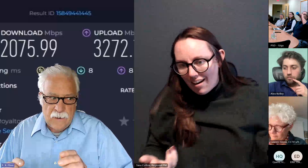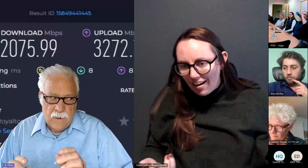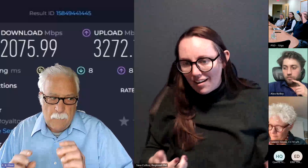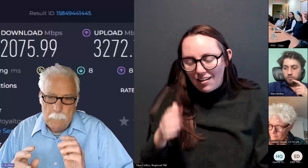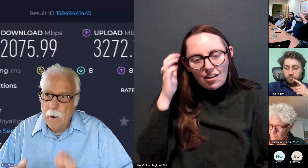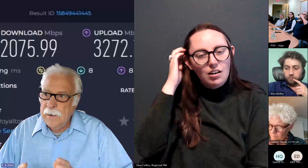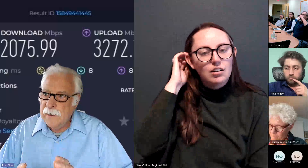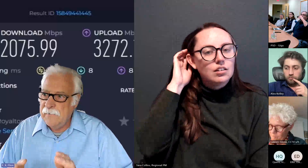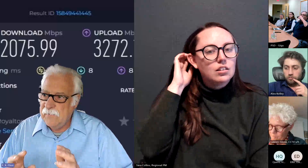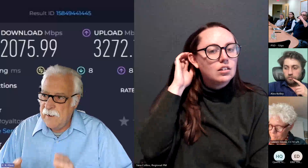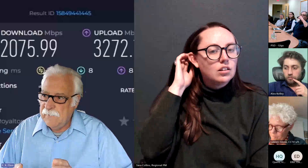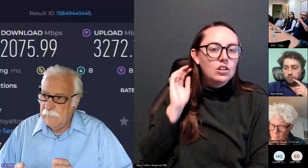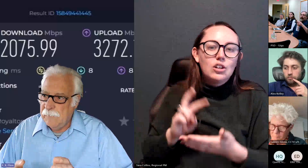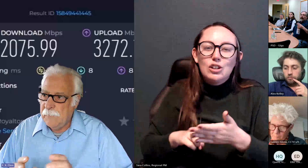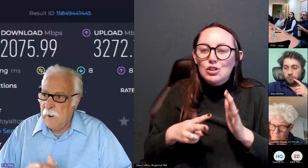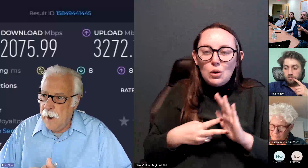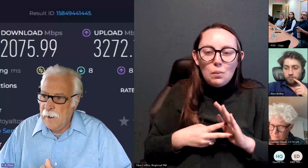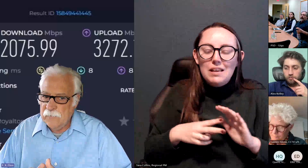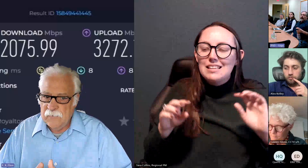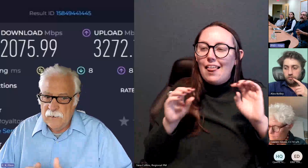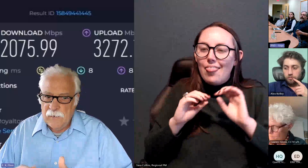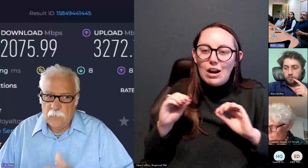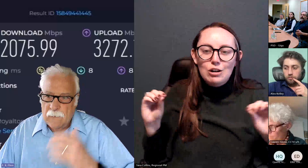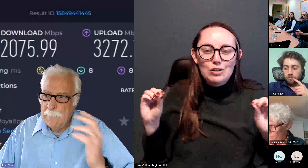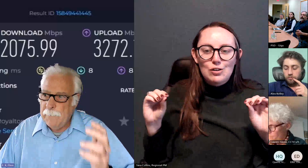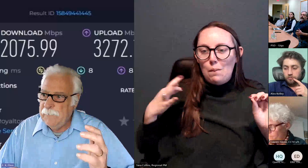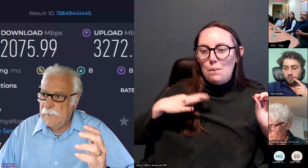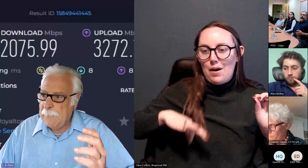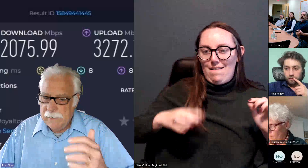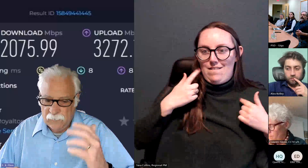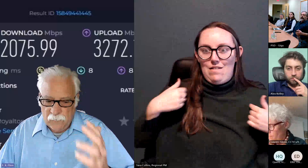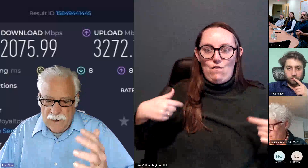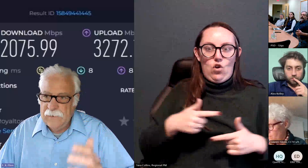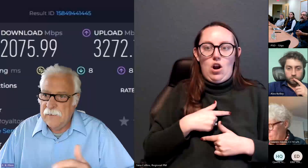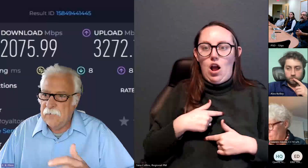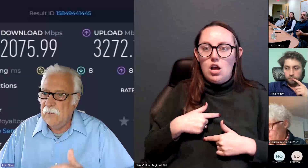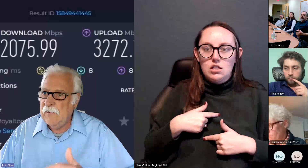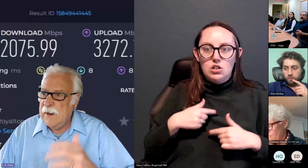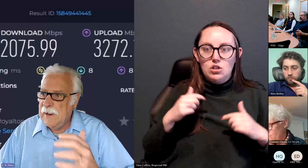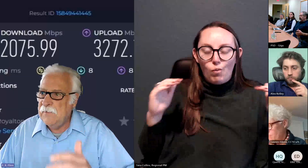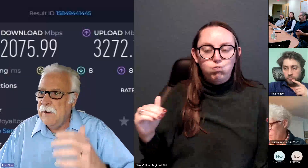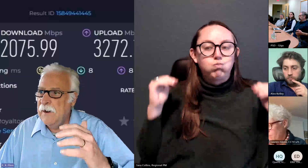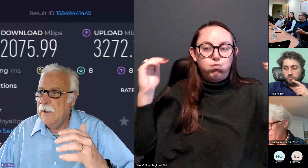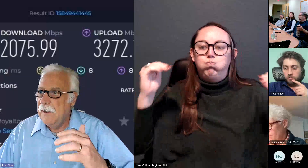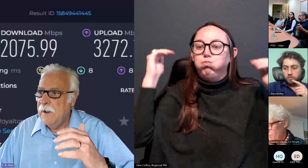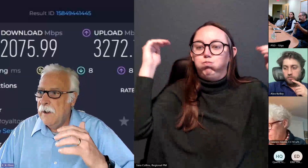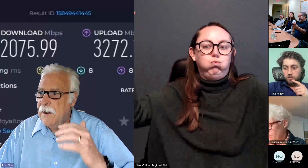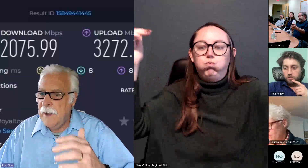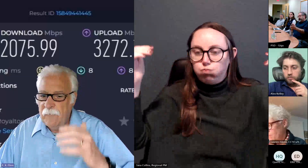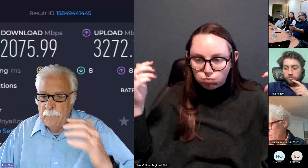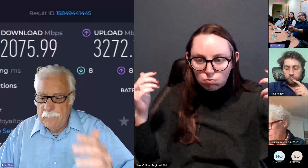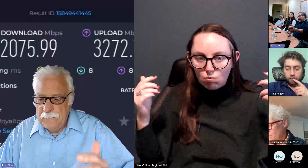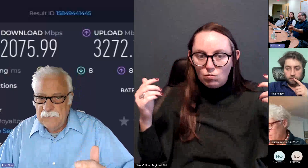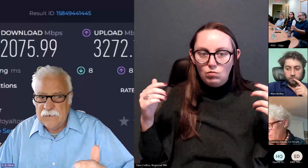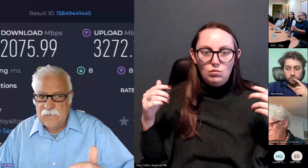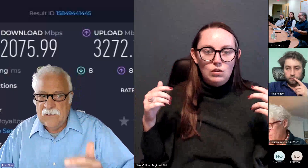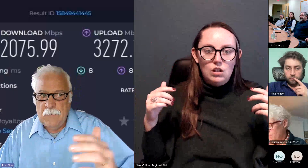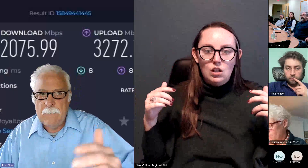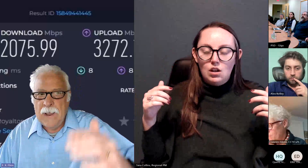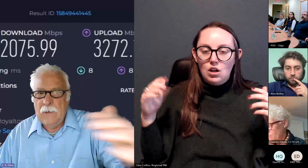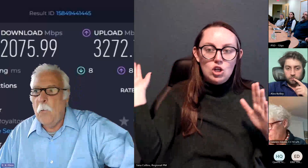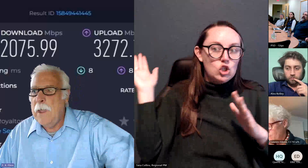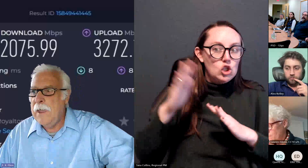not a market incentive for us to ramp up to that, because frankly, there just isn't enough